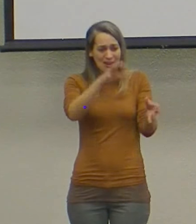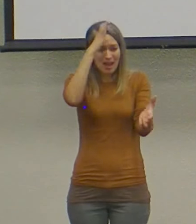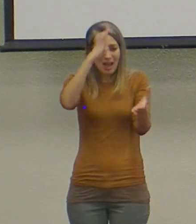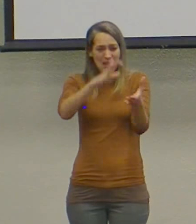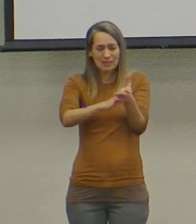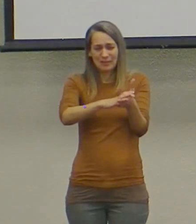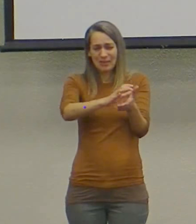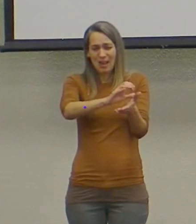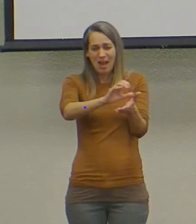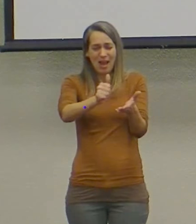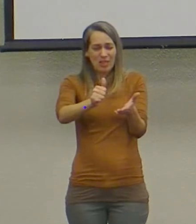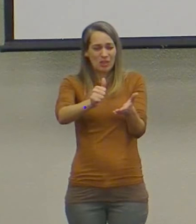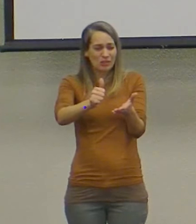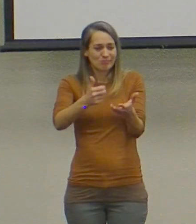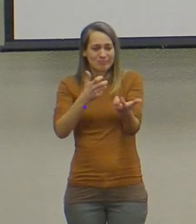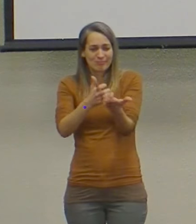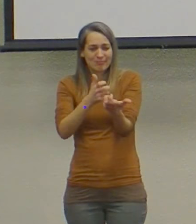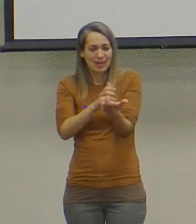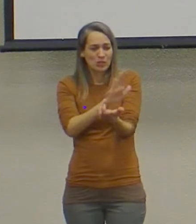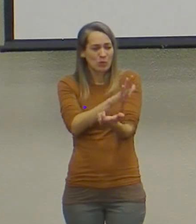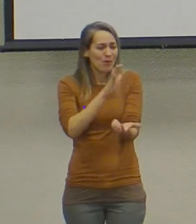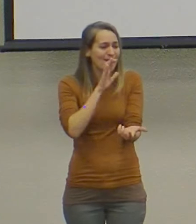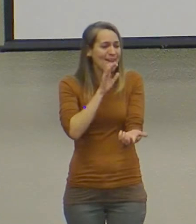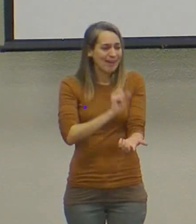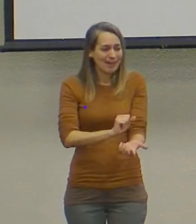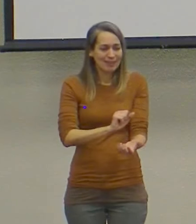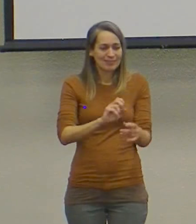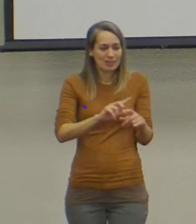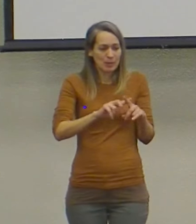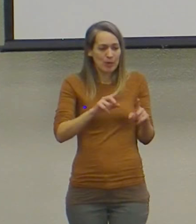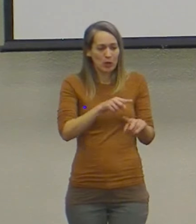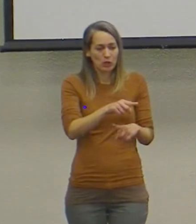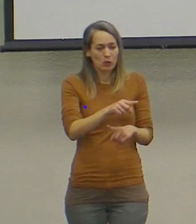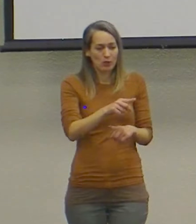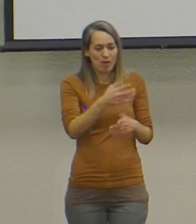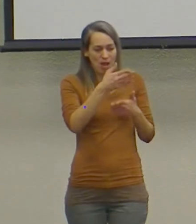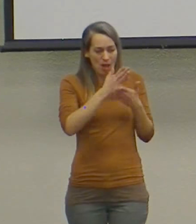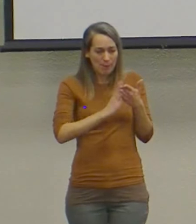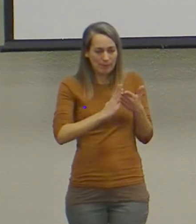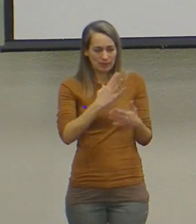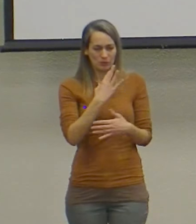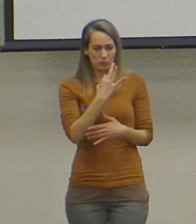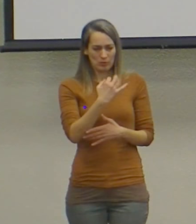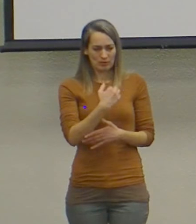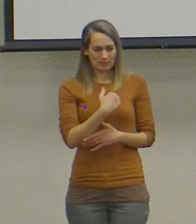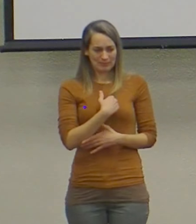other age mates, whether rich or poor, but you have humbly chosen me.